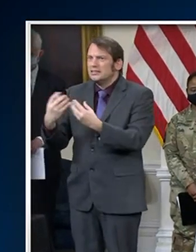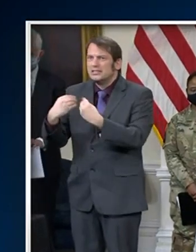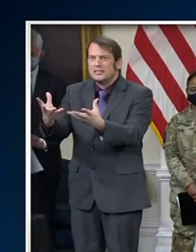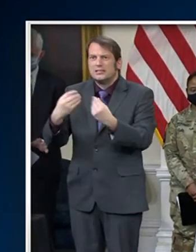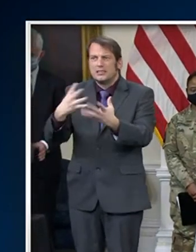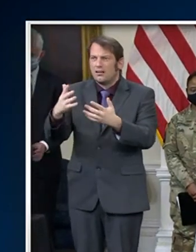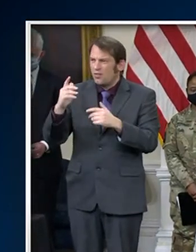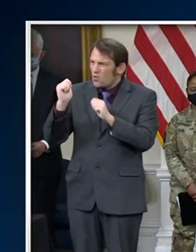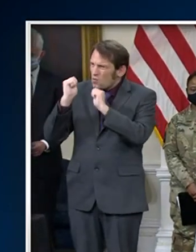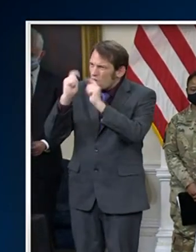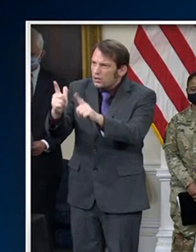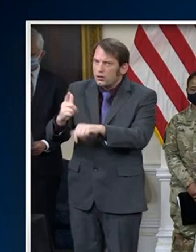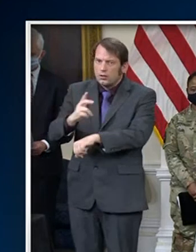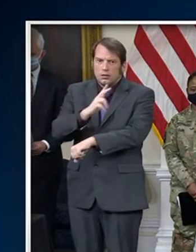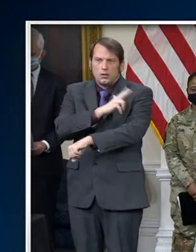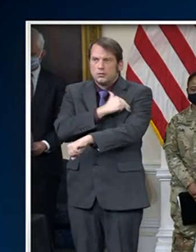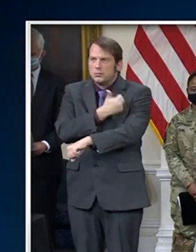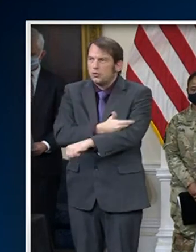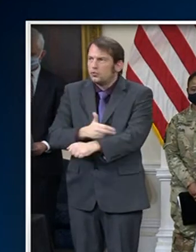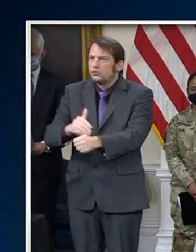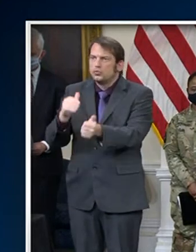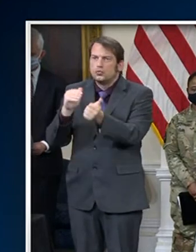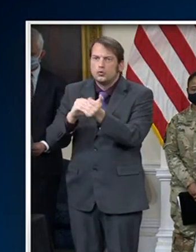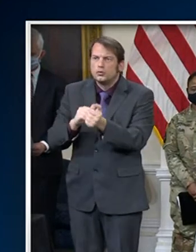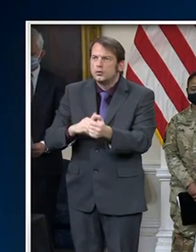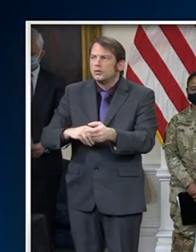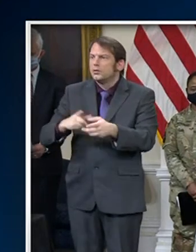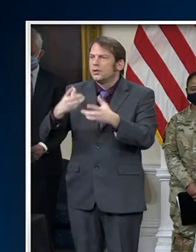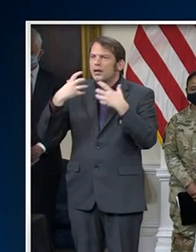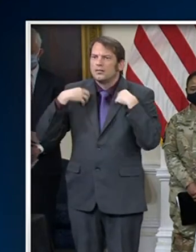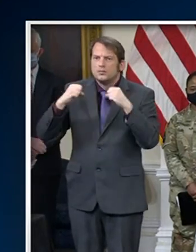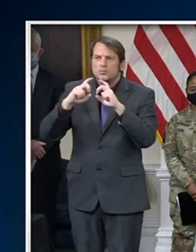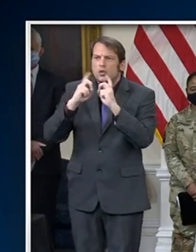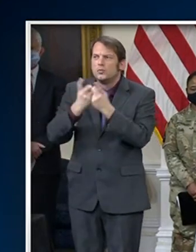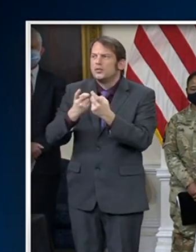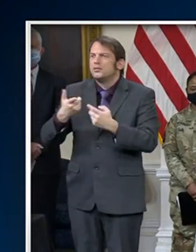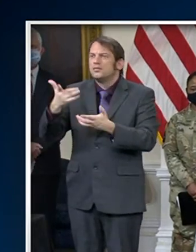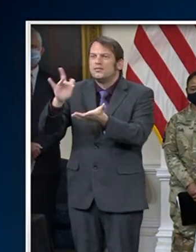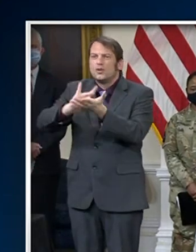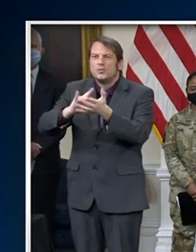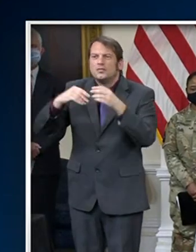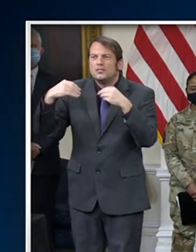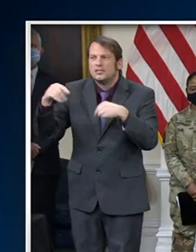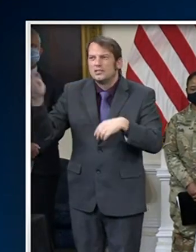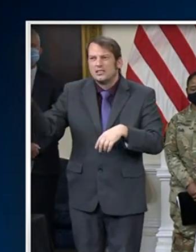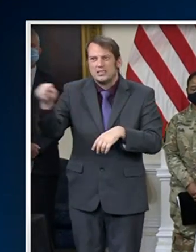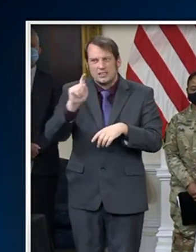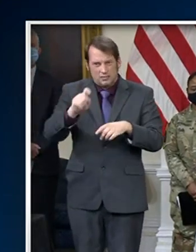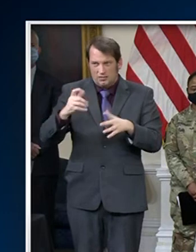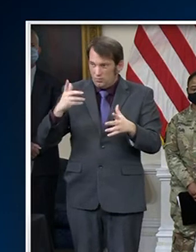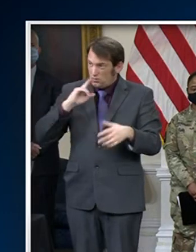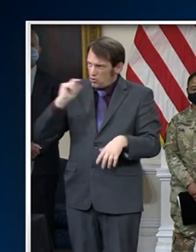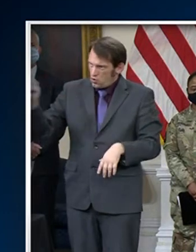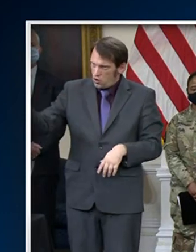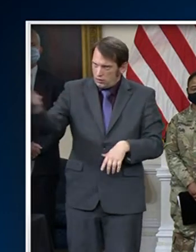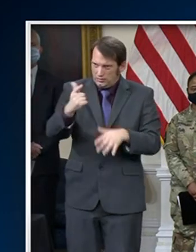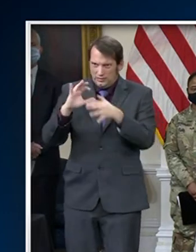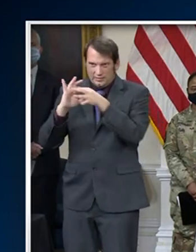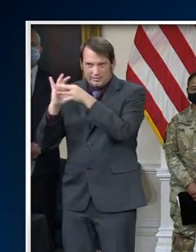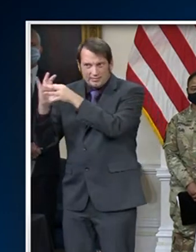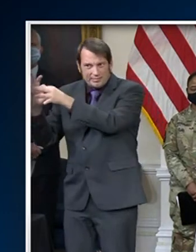to pharmacies to local health departments. And we're all in this together, and that's what we're all pushing for.